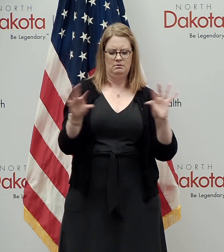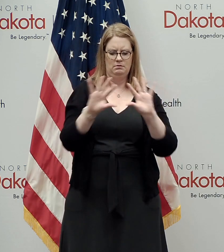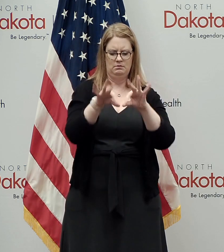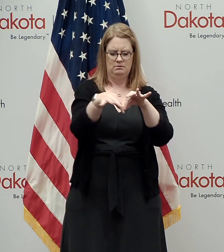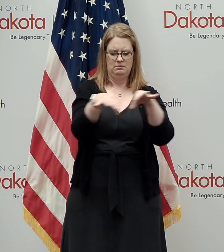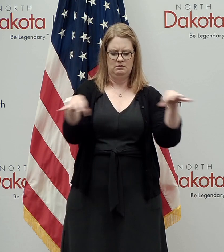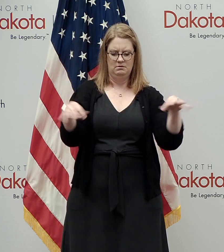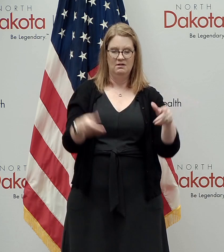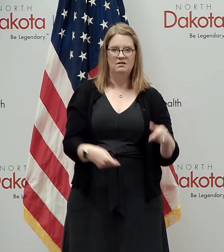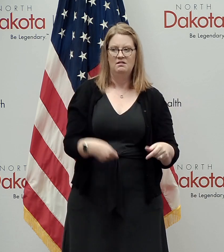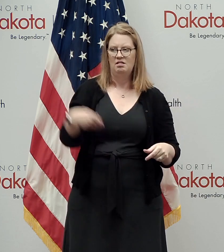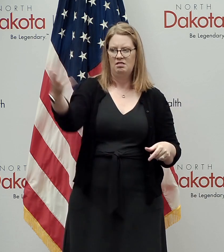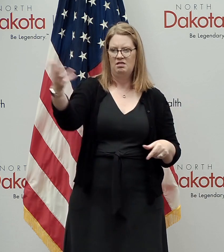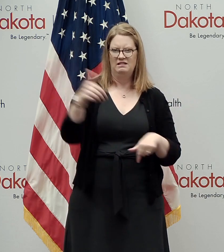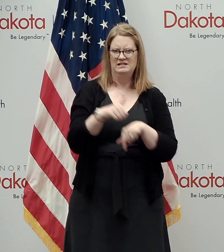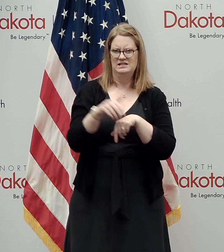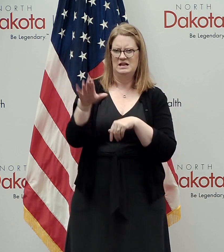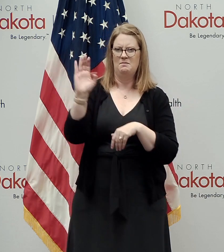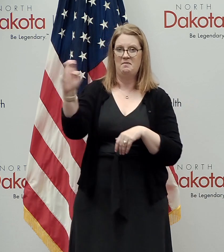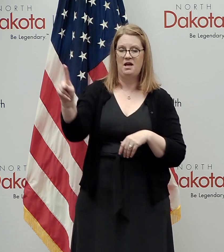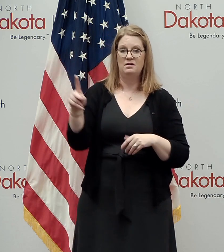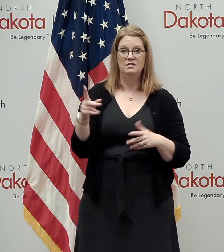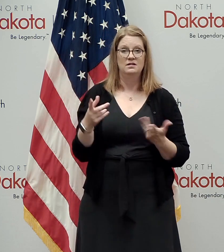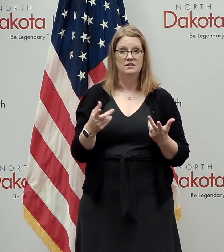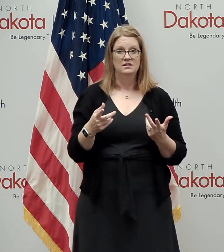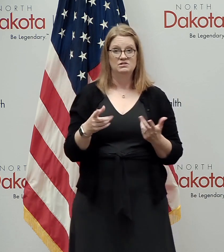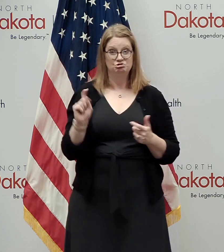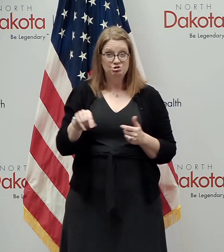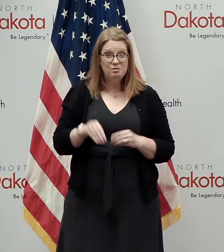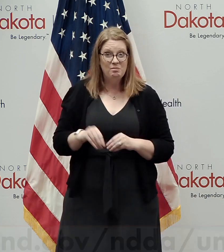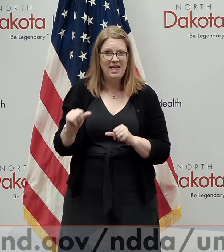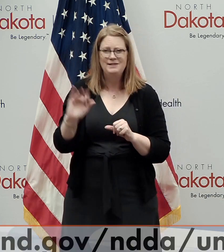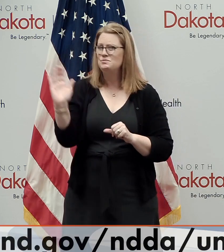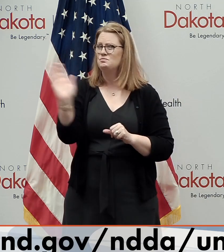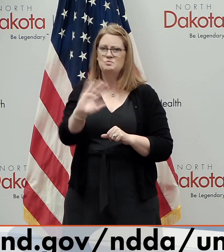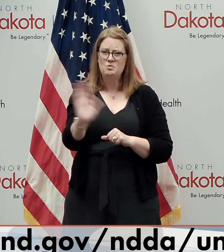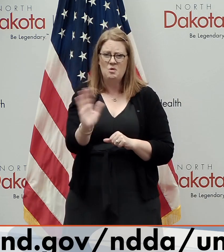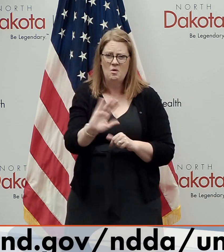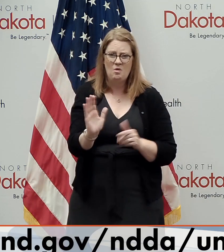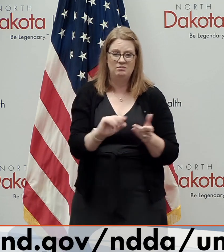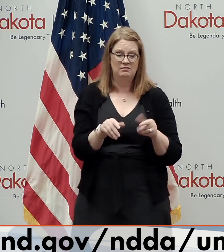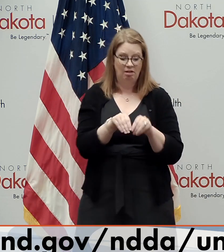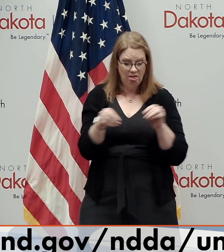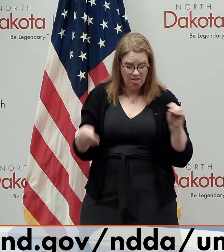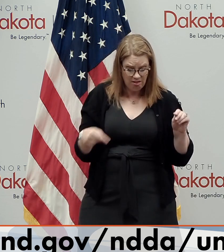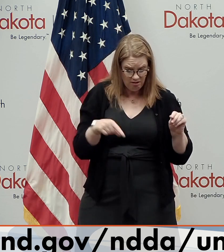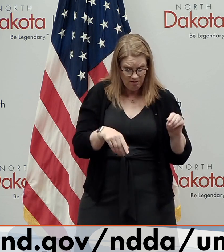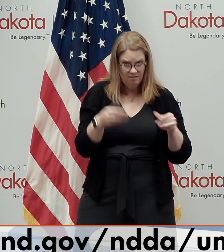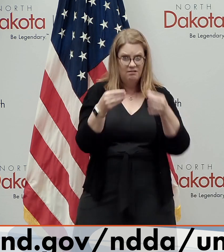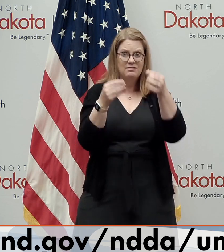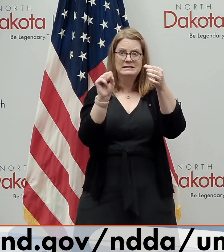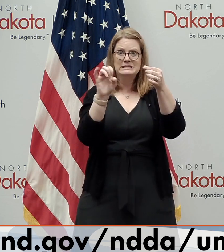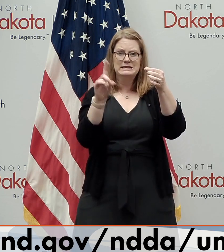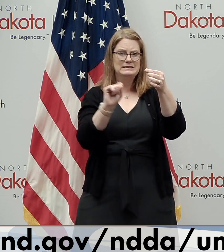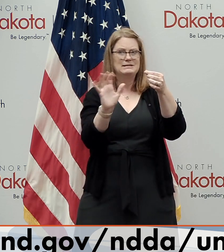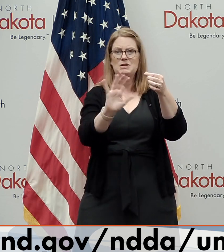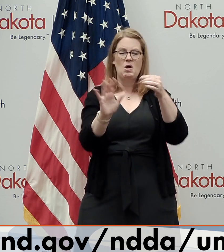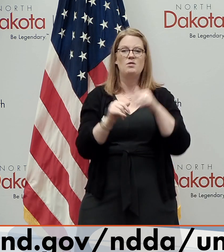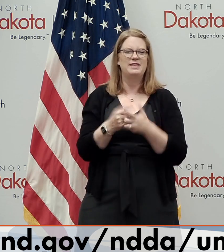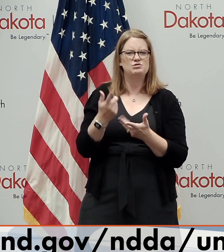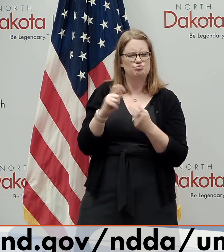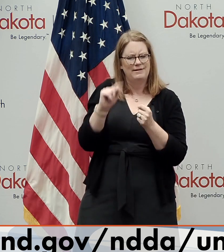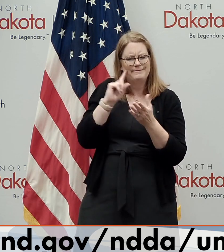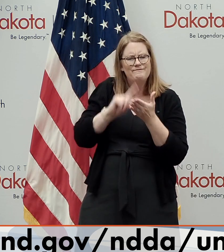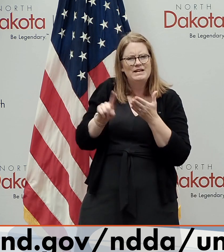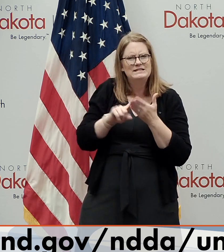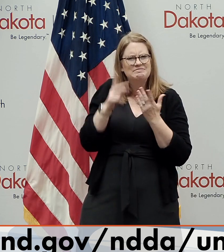properly dispose of the seeds. Again, thank you, Commissioner Goring, and your team for acting quickly to provide proper recourse for our citizens to protect